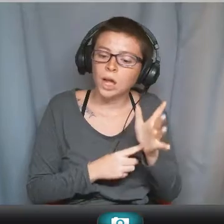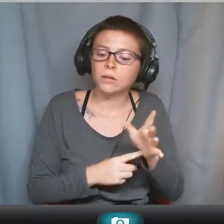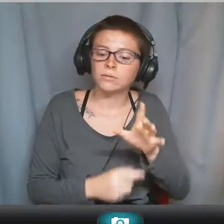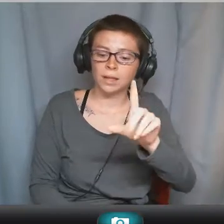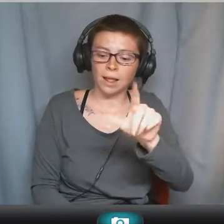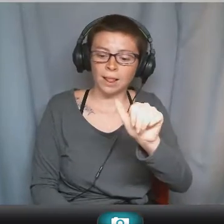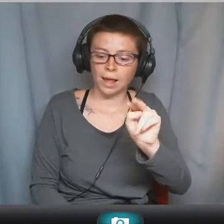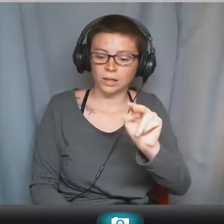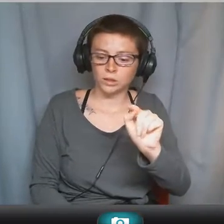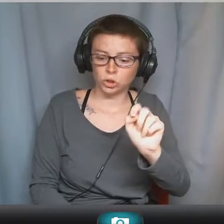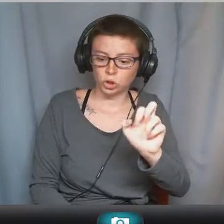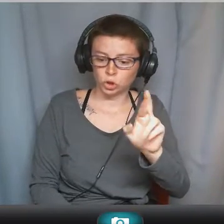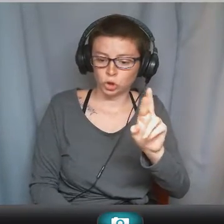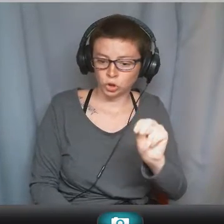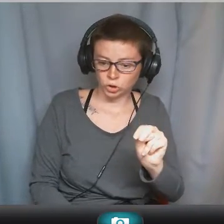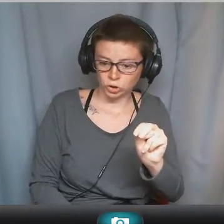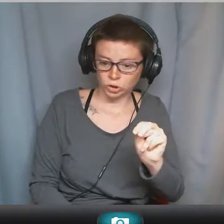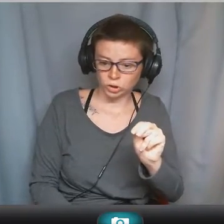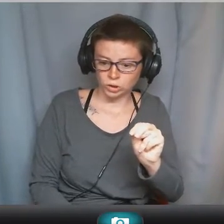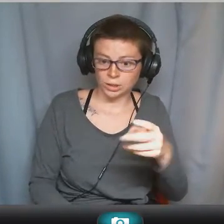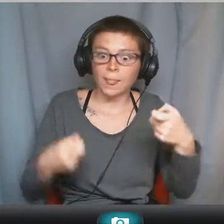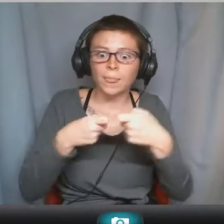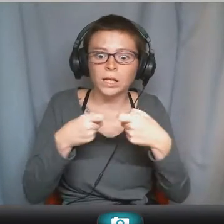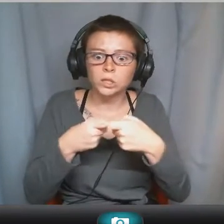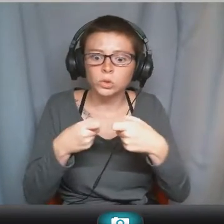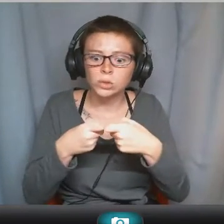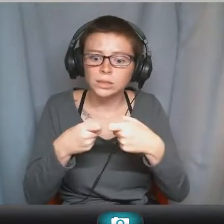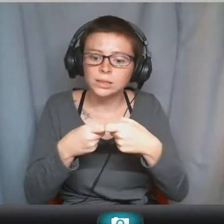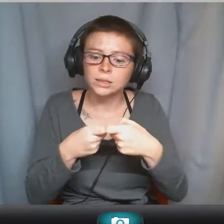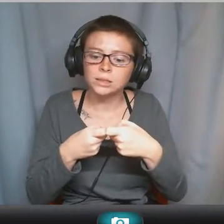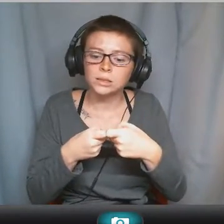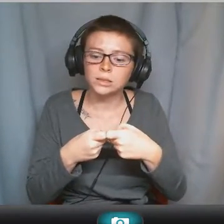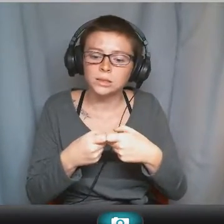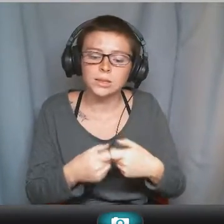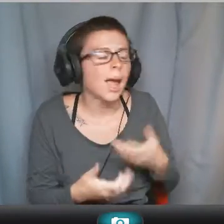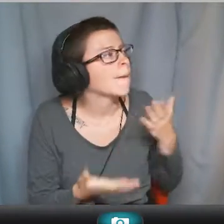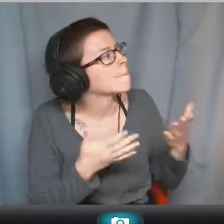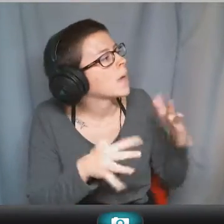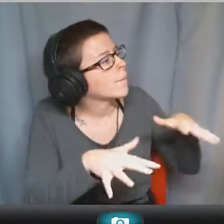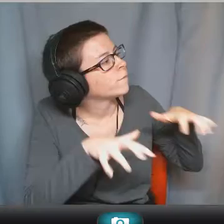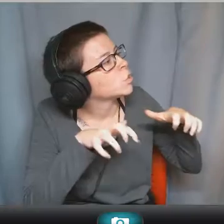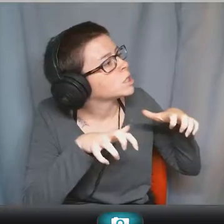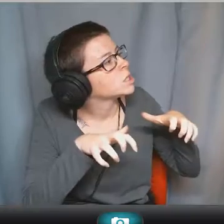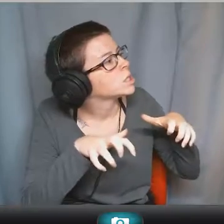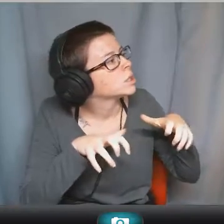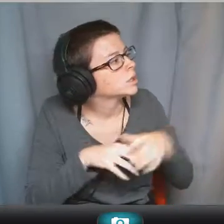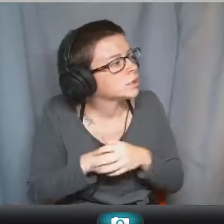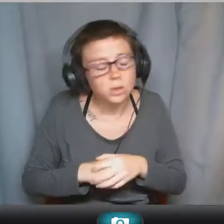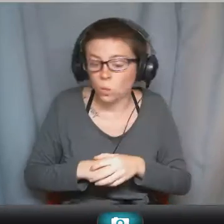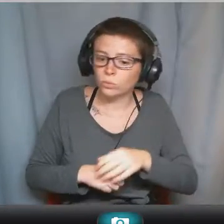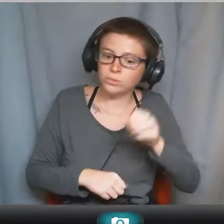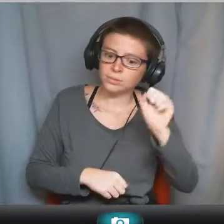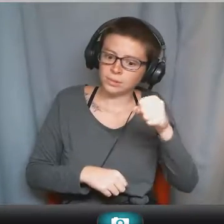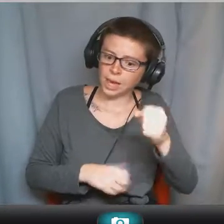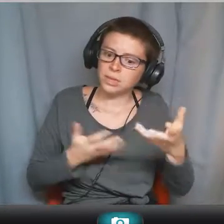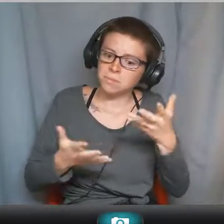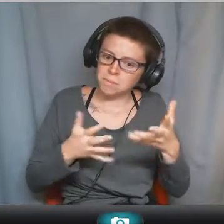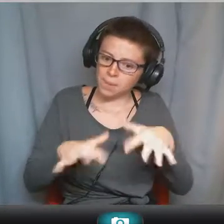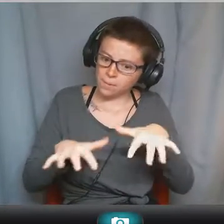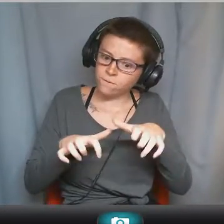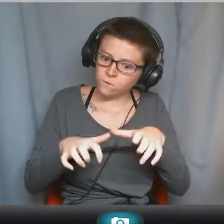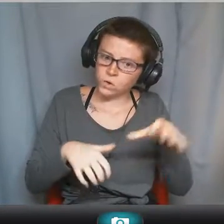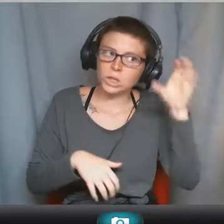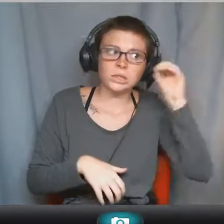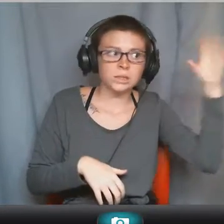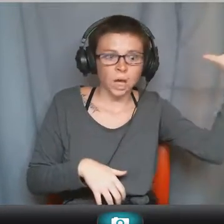electricity, right? And it might freeze. It might freeze because the sun does keep the earth warm. Good.